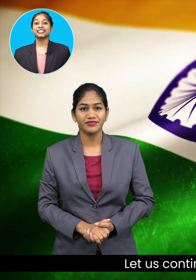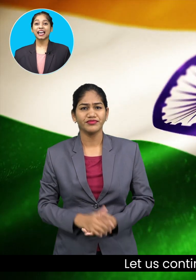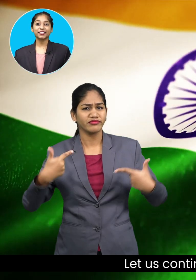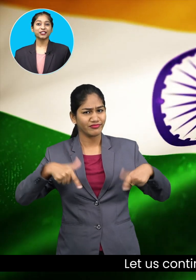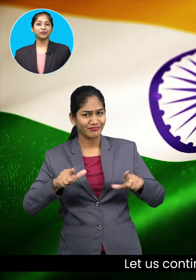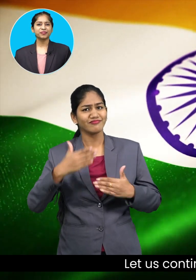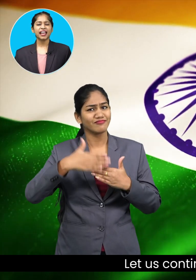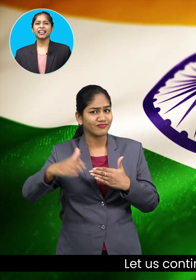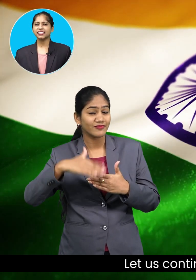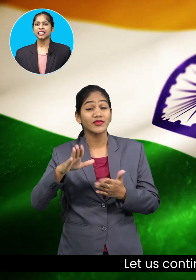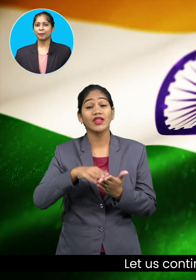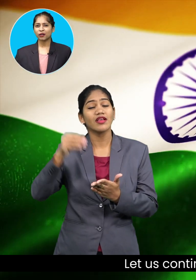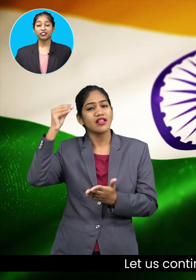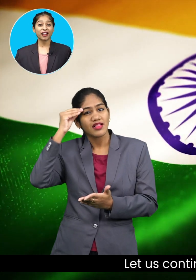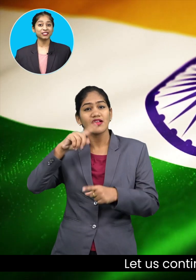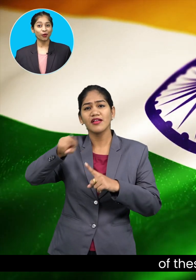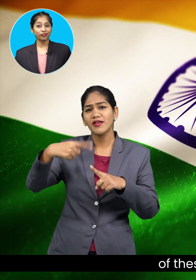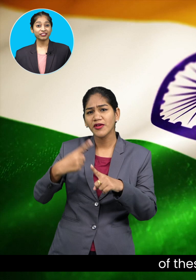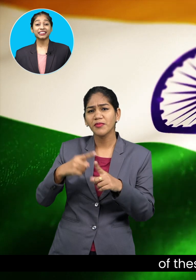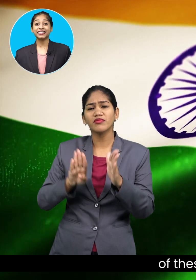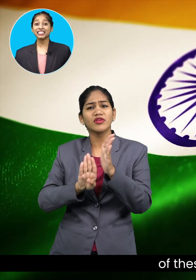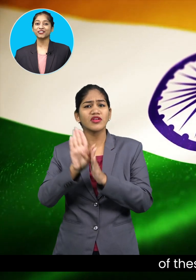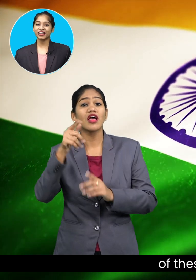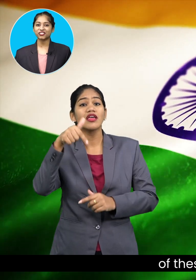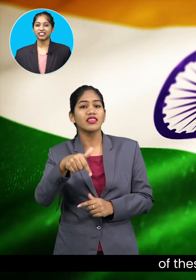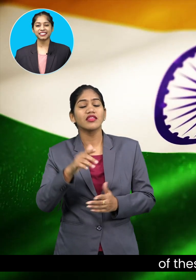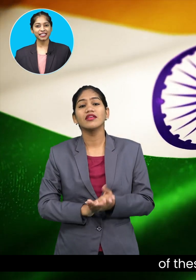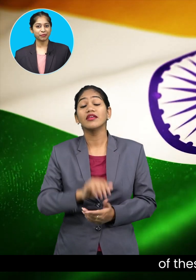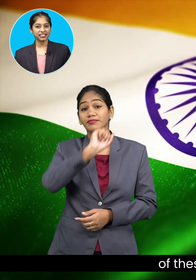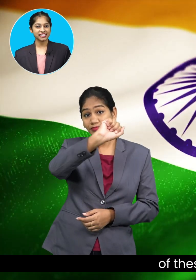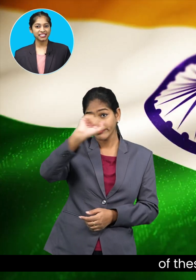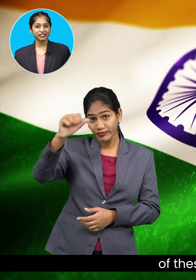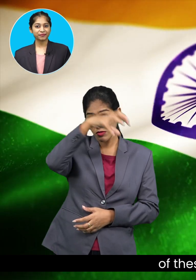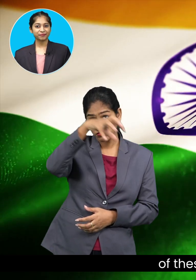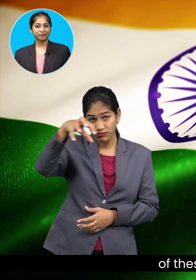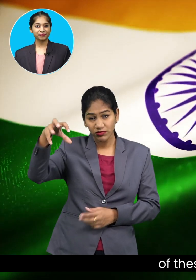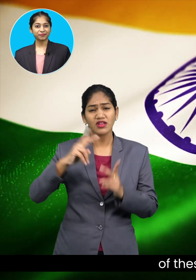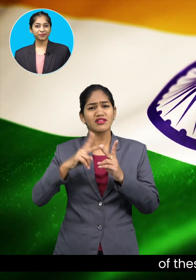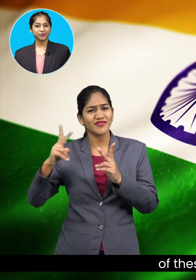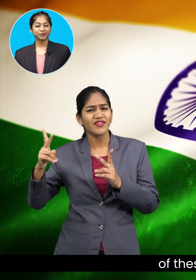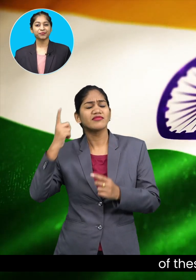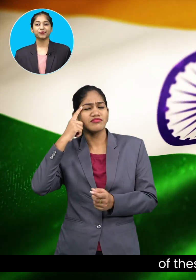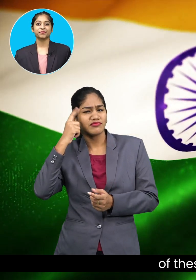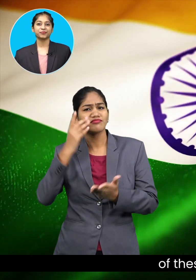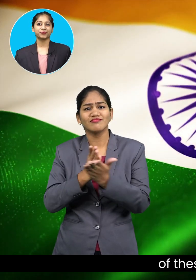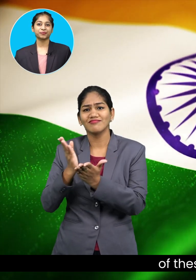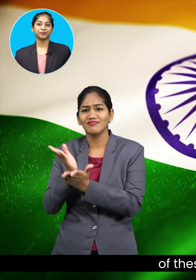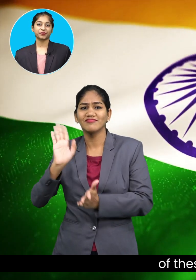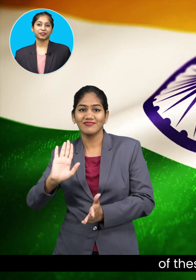Let us continue and learn about the rise of these regional sentiments